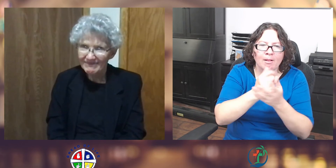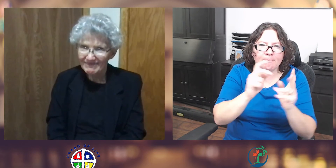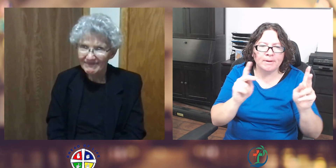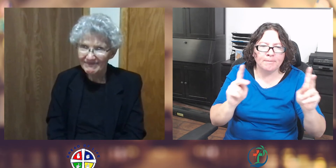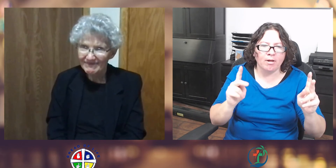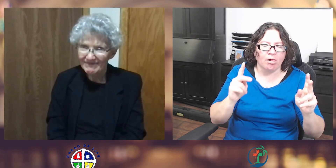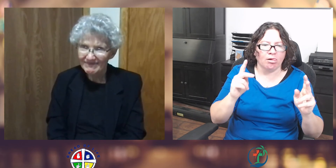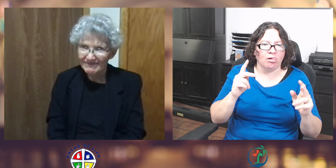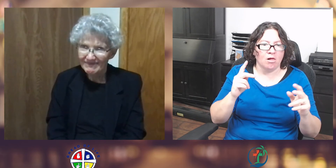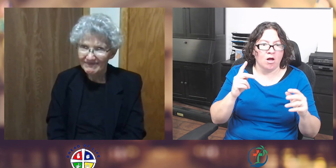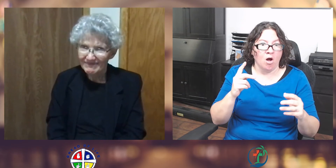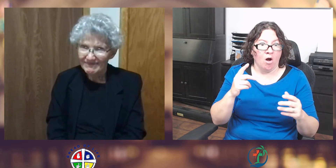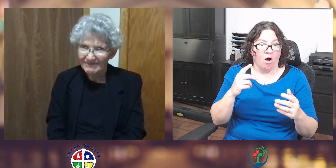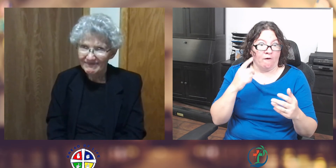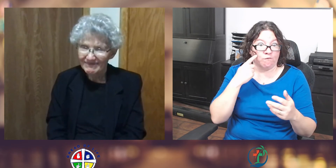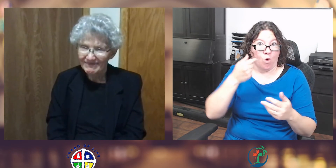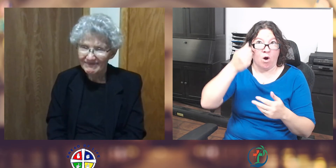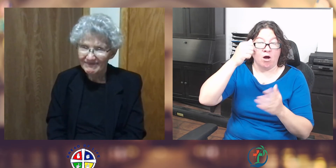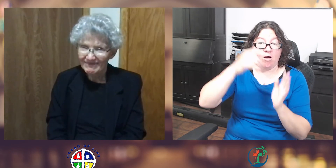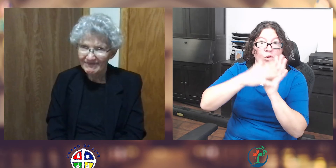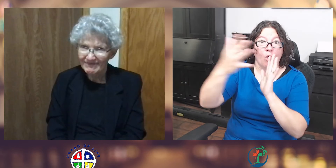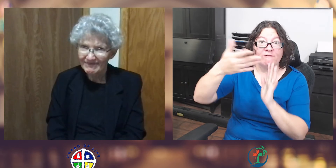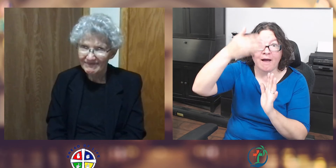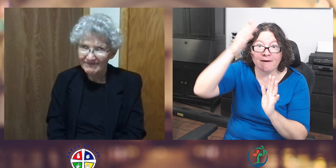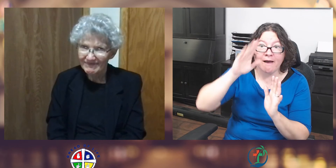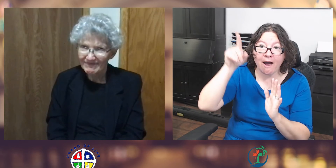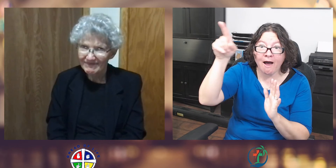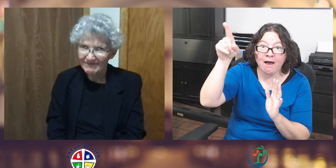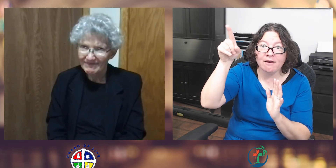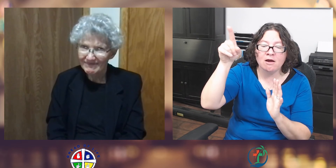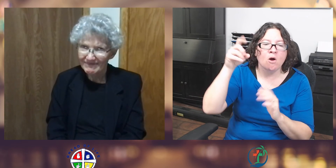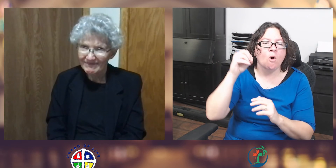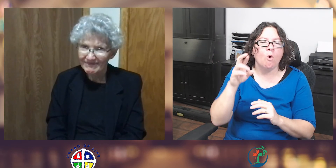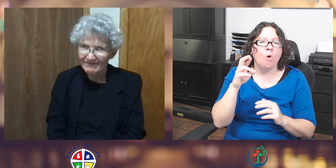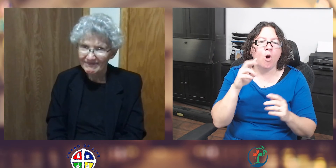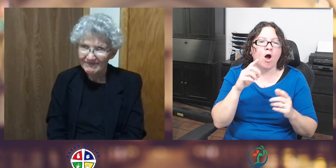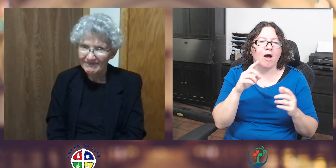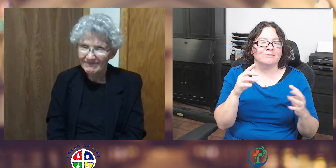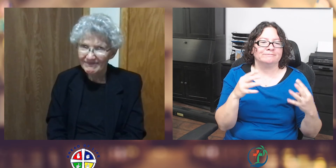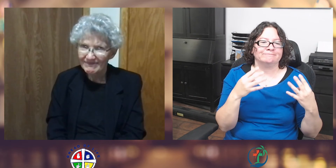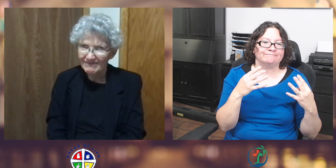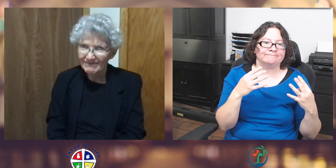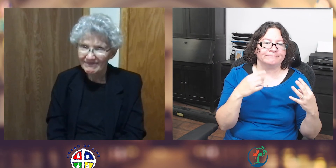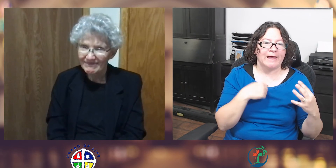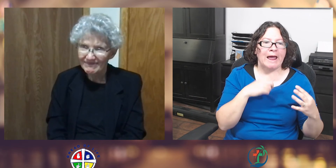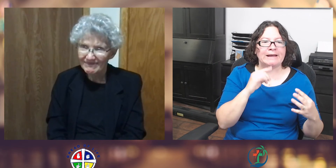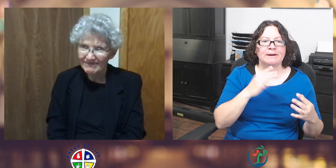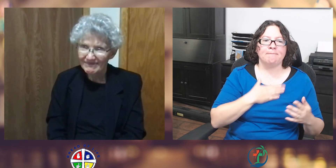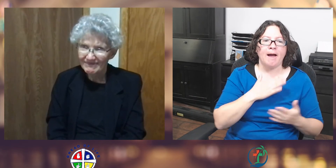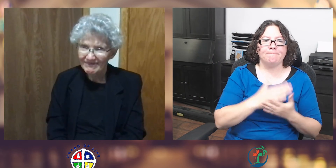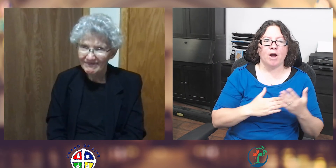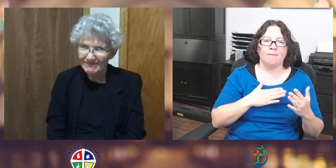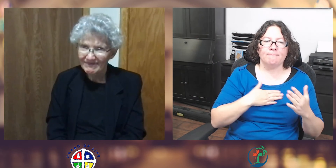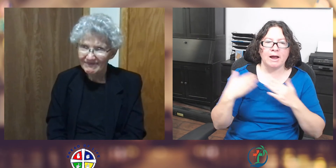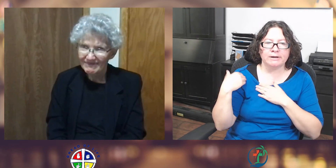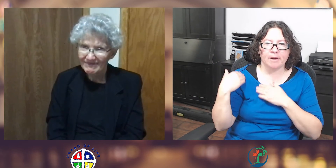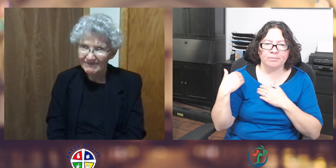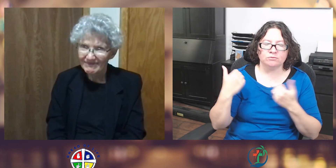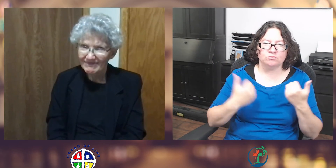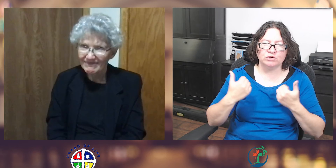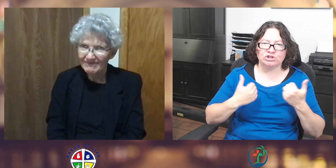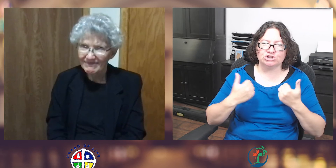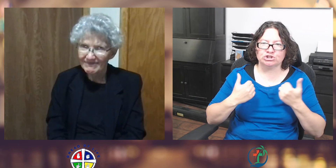Right? Good to know. You strike me as someone who acts on instinct, feeling. Yeah, but I do